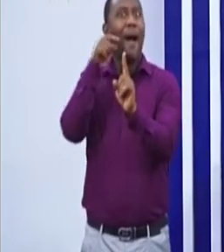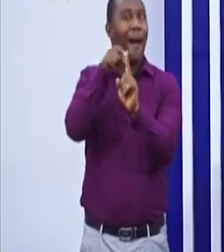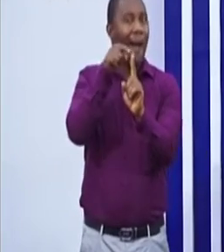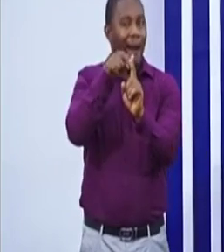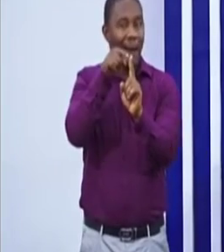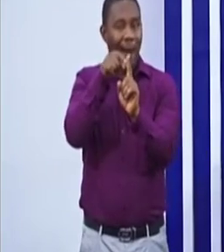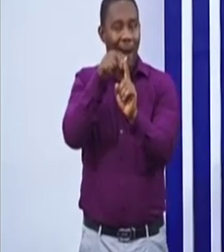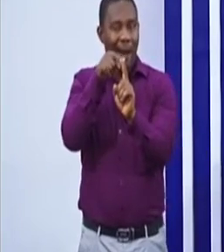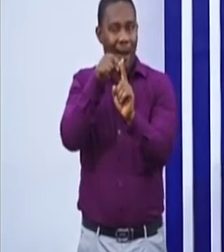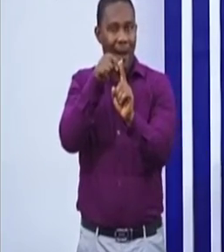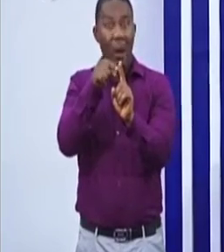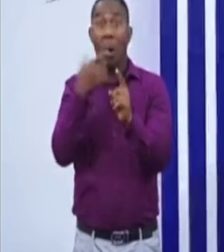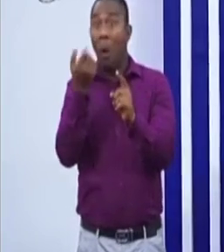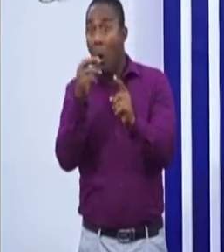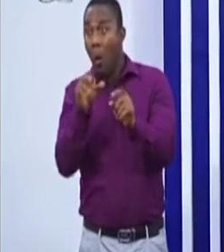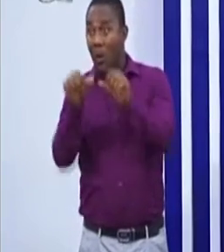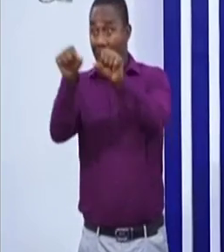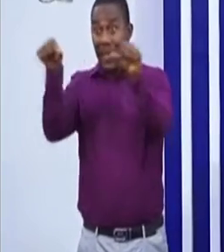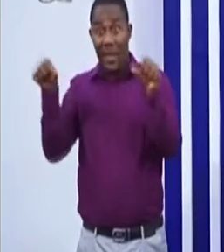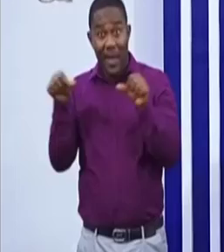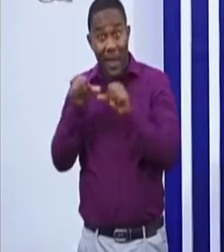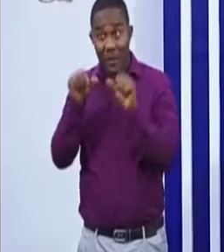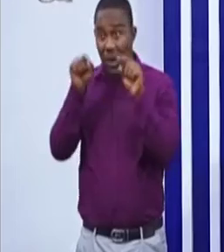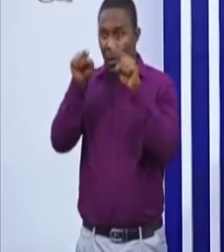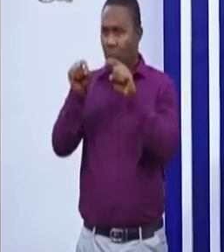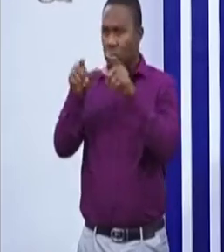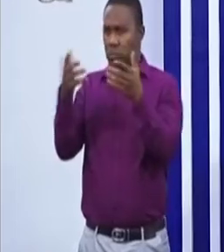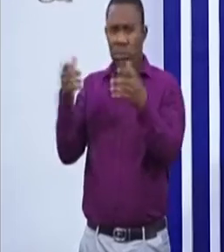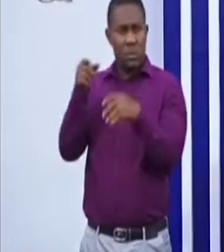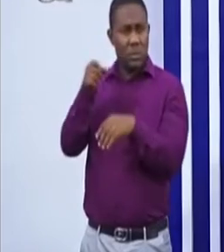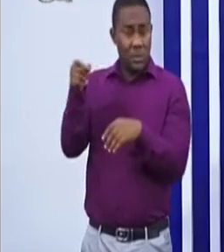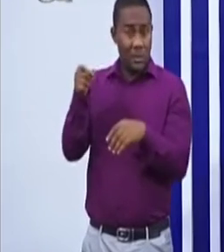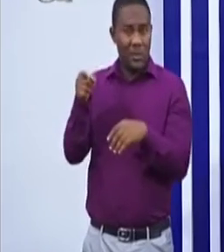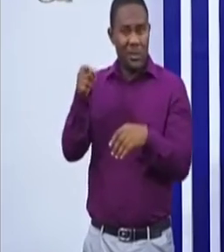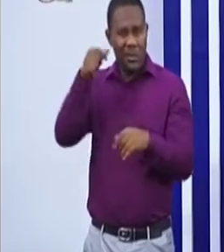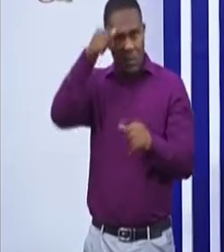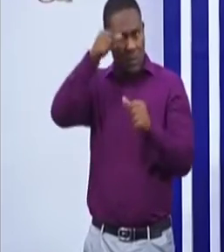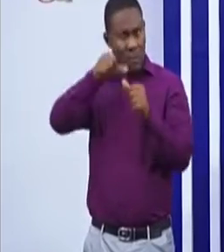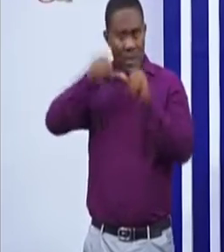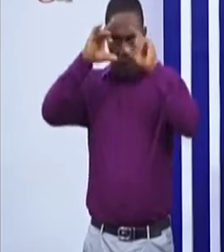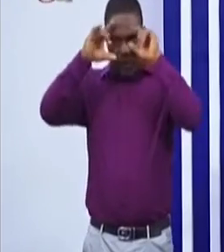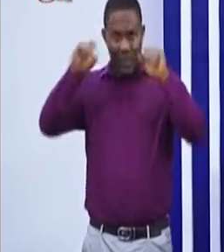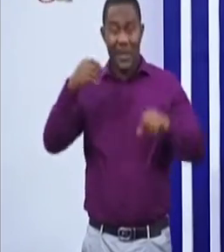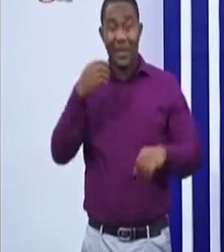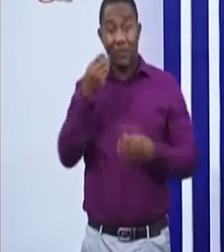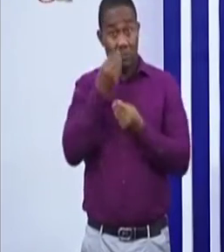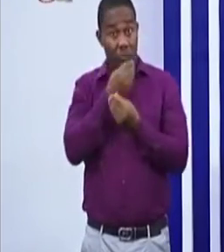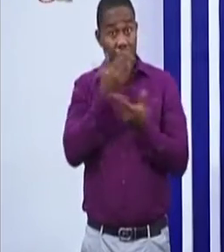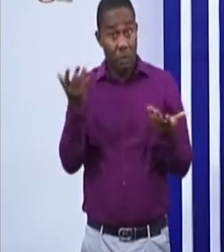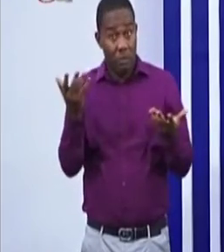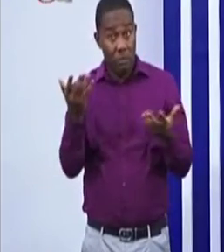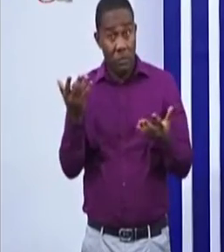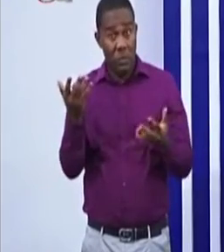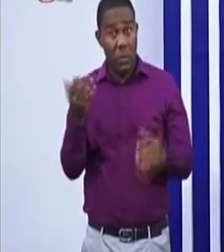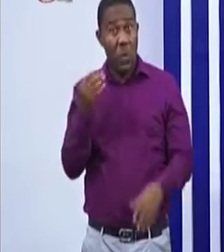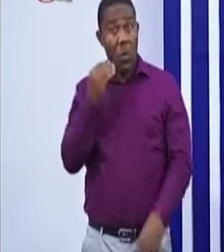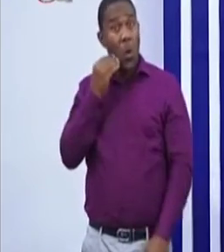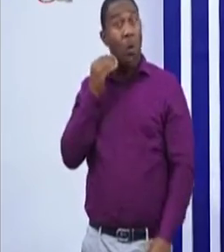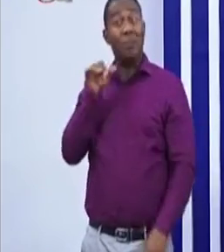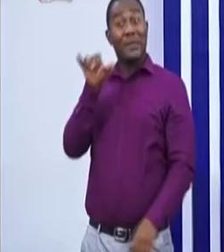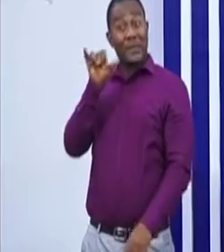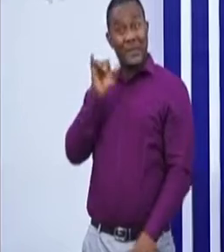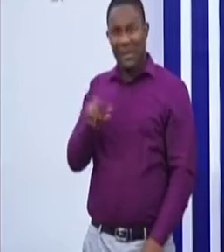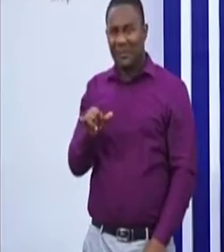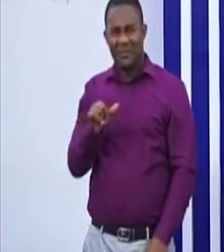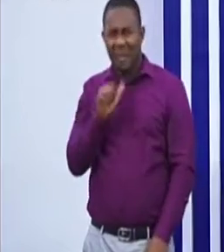no ahwɛ a ebi wɔ no yɛbɛsrɛ mampanin si yɛn nyinaa yɛntena fie sɛ ɛho hia paa